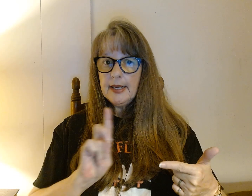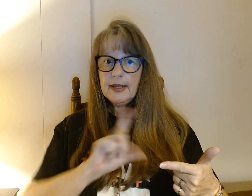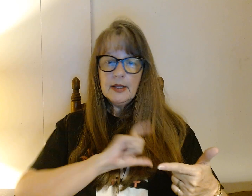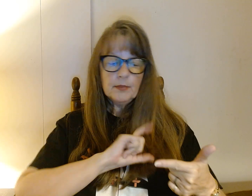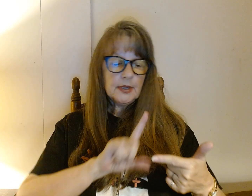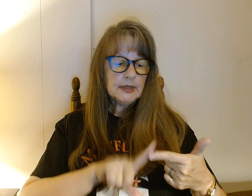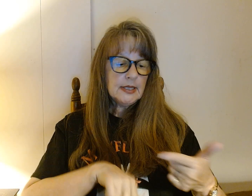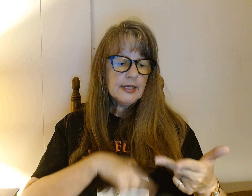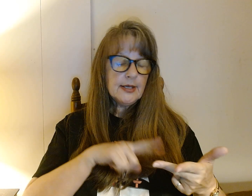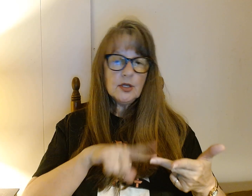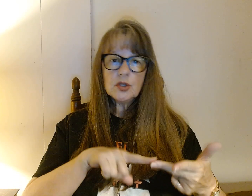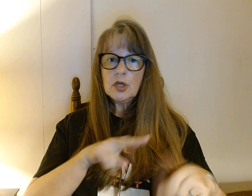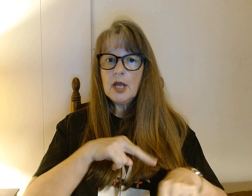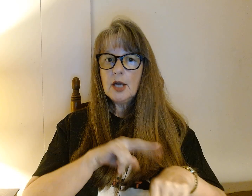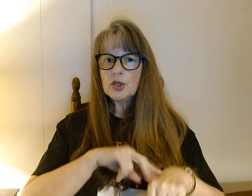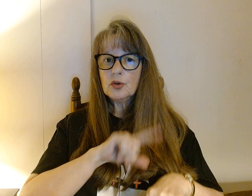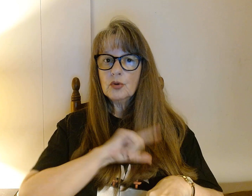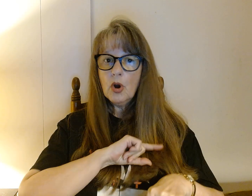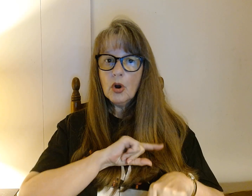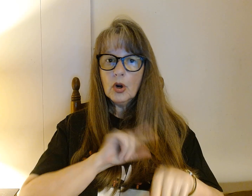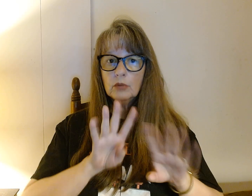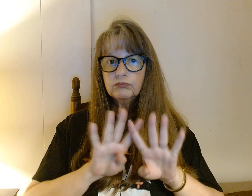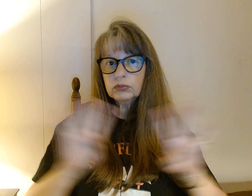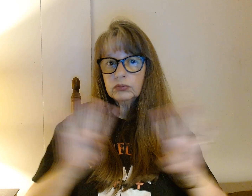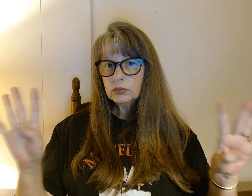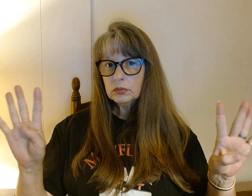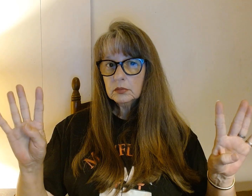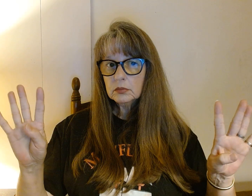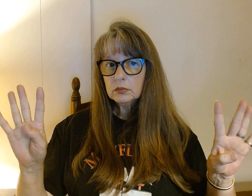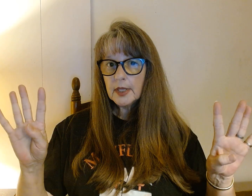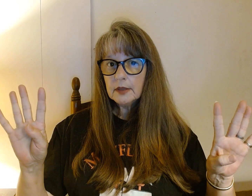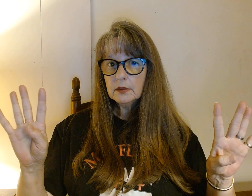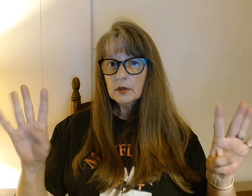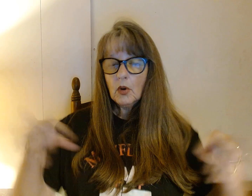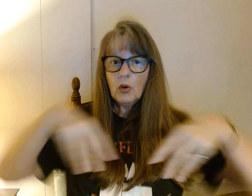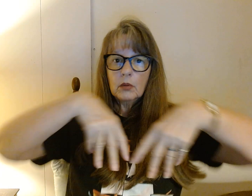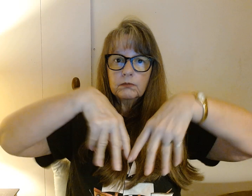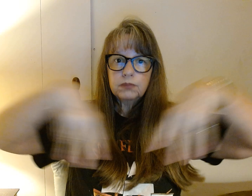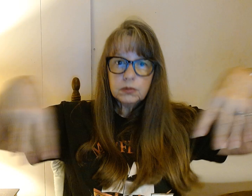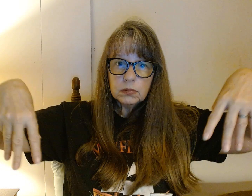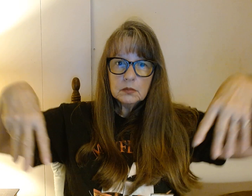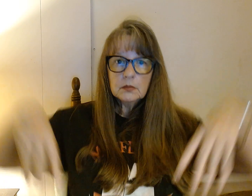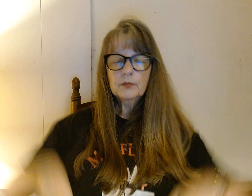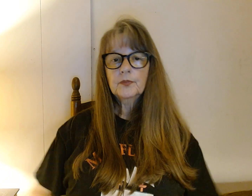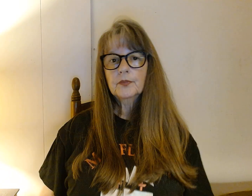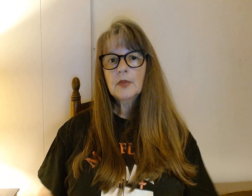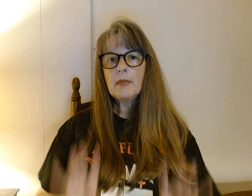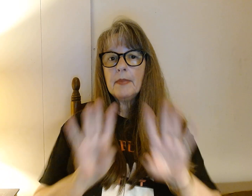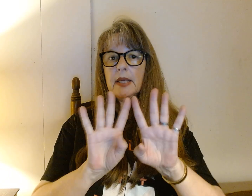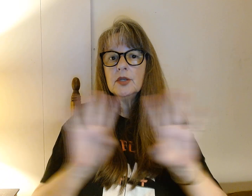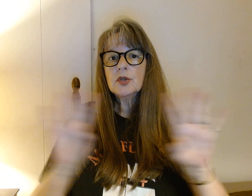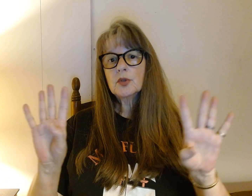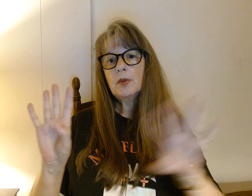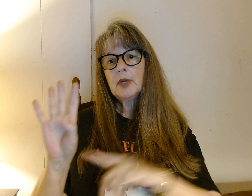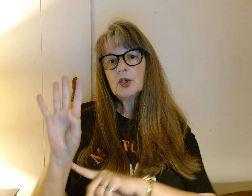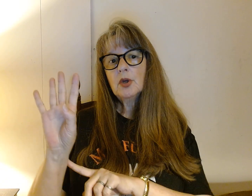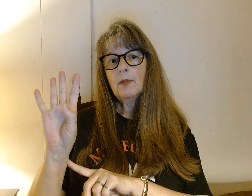LAPD, the police, the National Guard, right? Or it might be easier this way because you don't bend